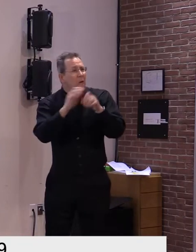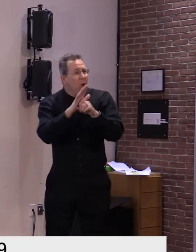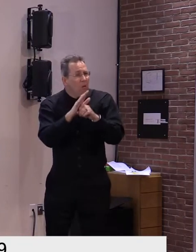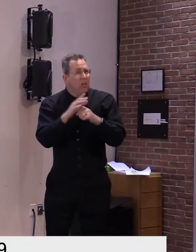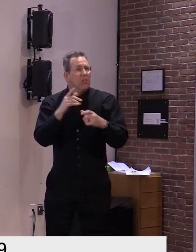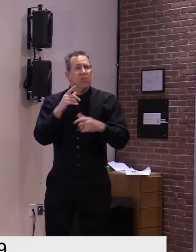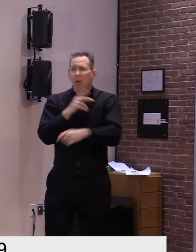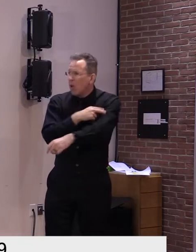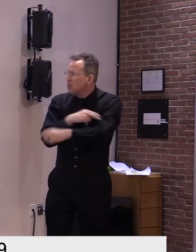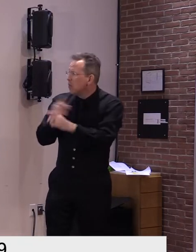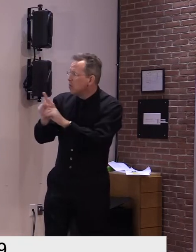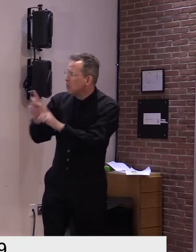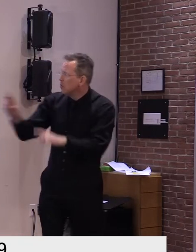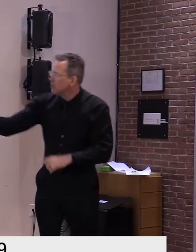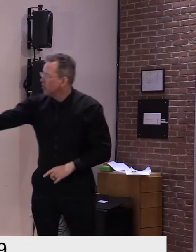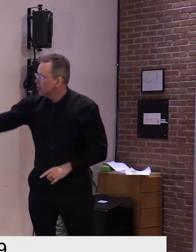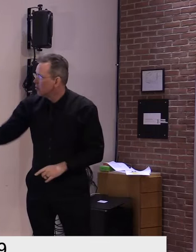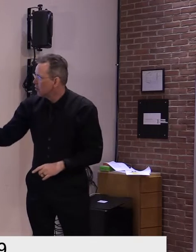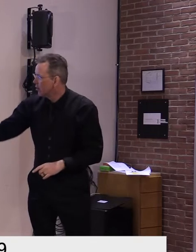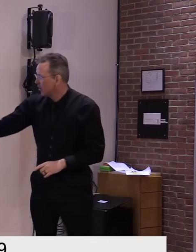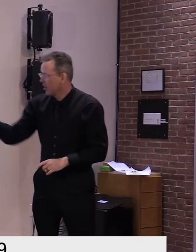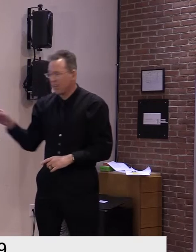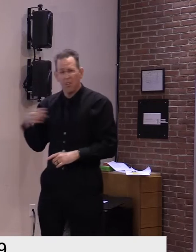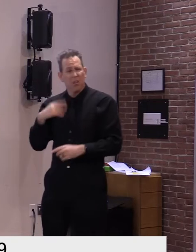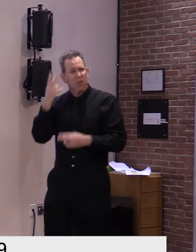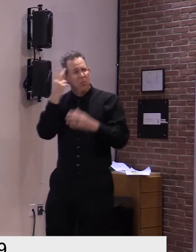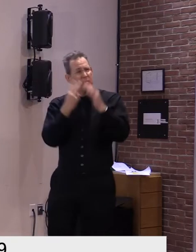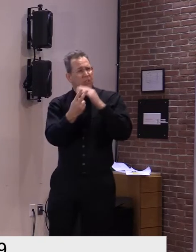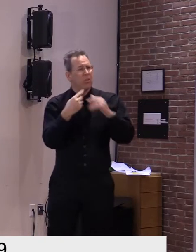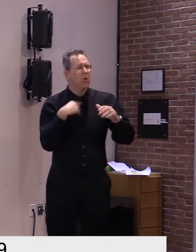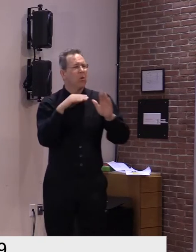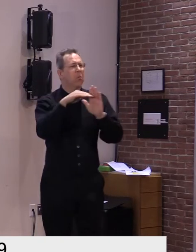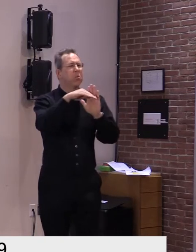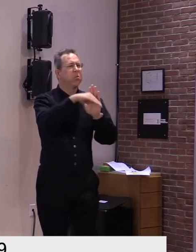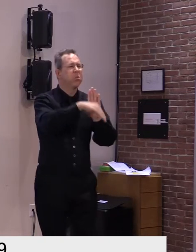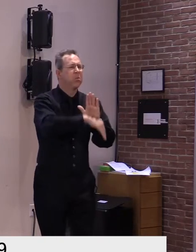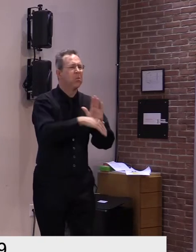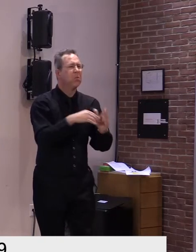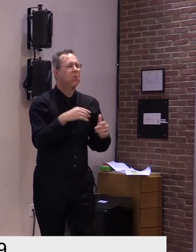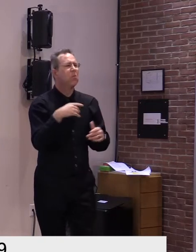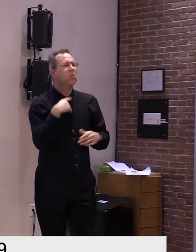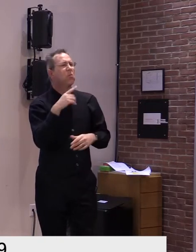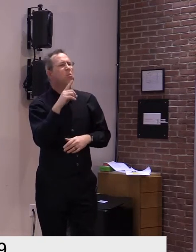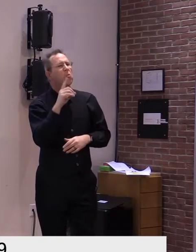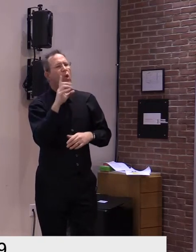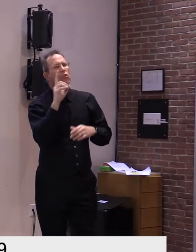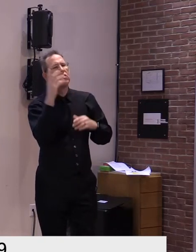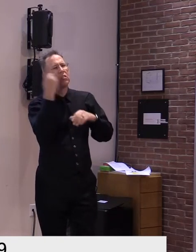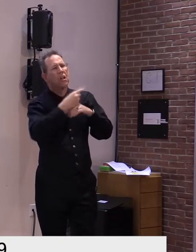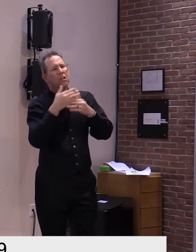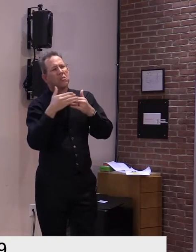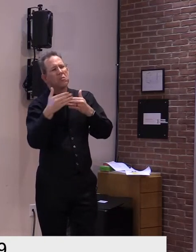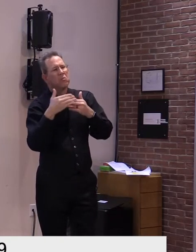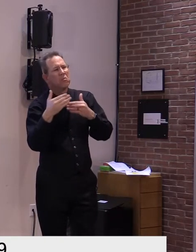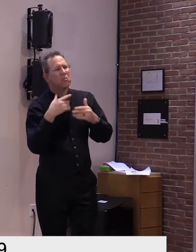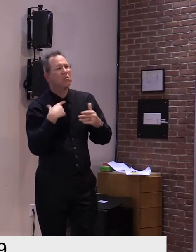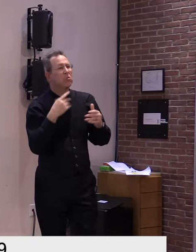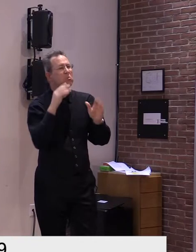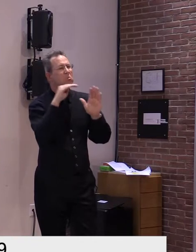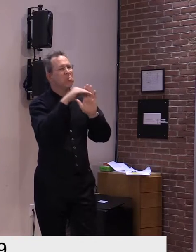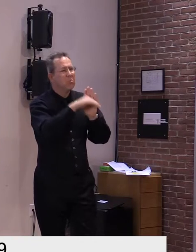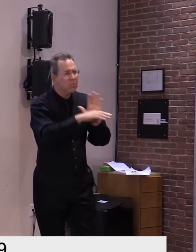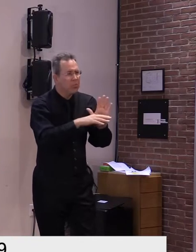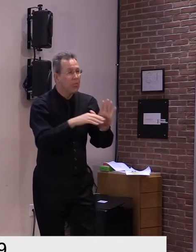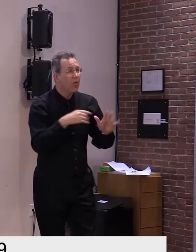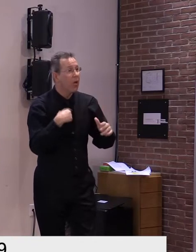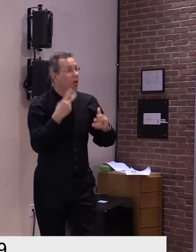remain on average around 100 per day. But the longer-term projection indicates that cases will start to decrease